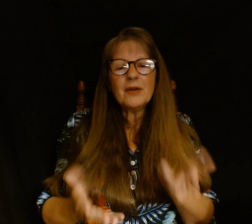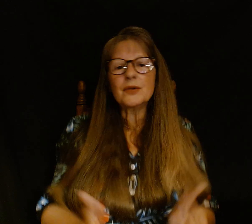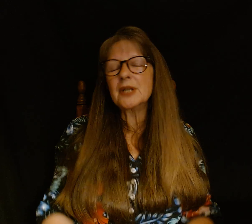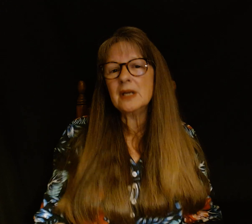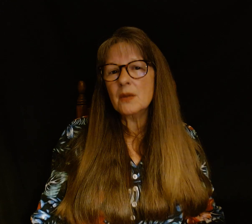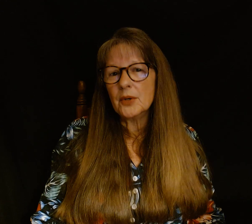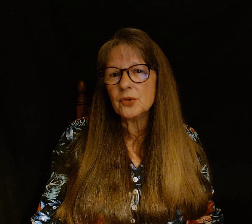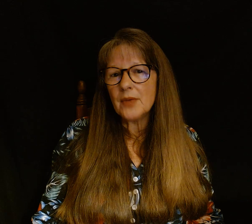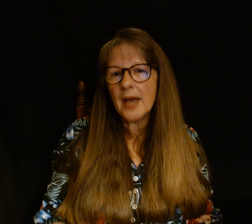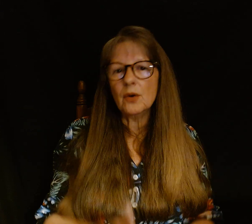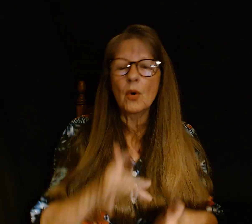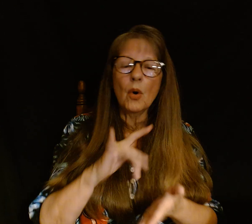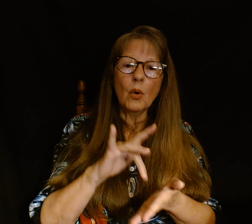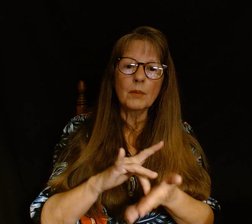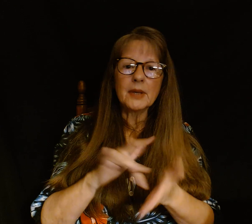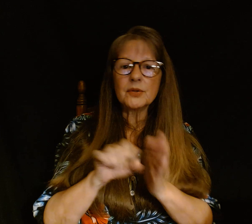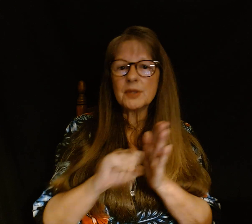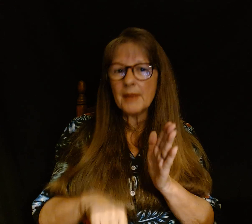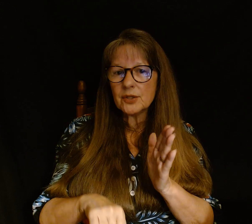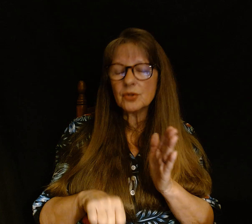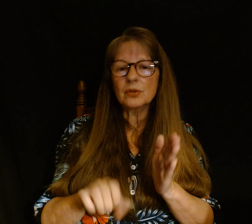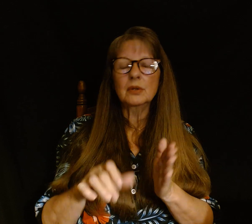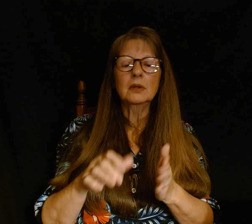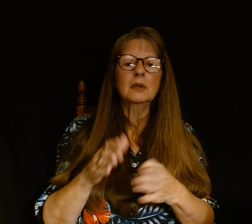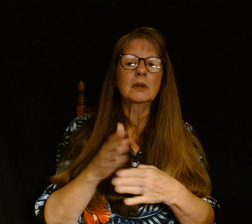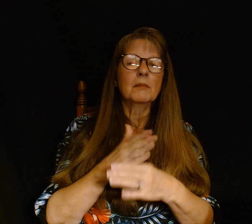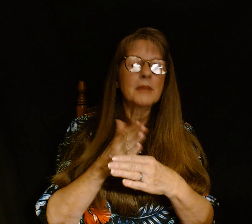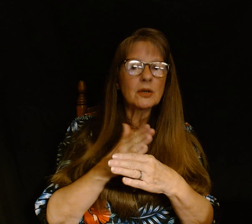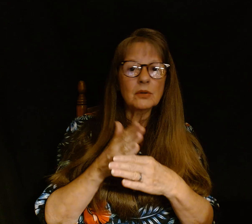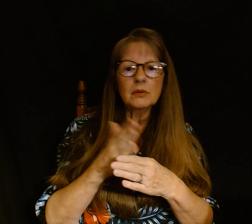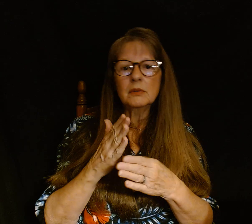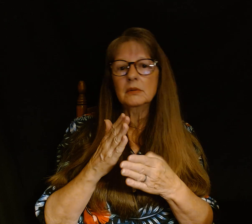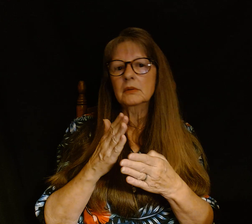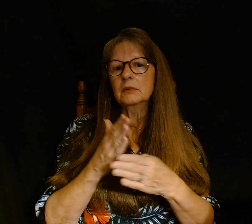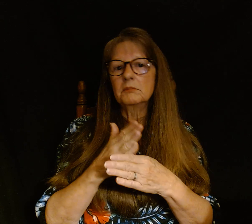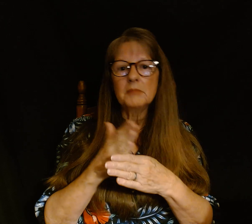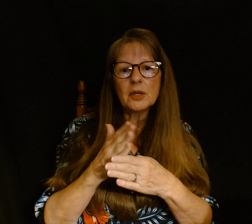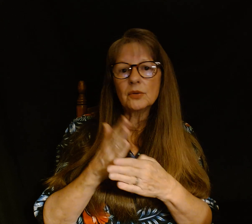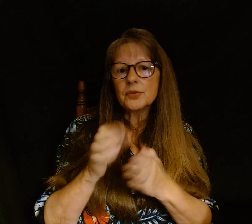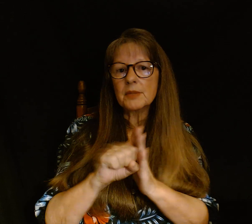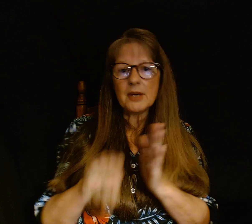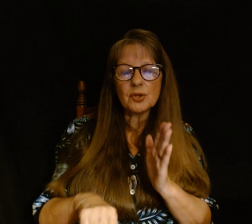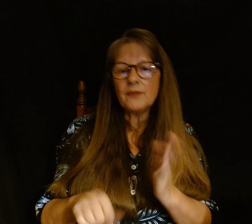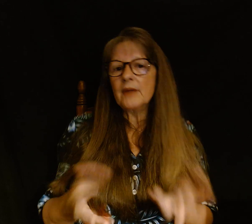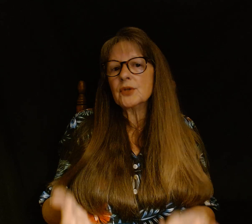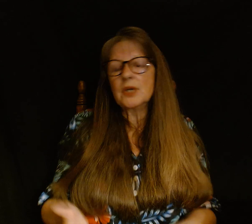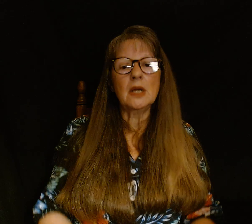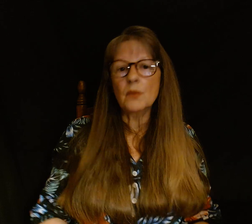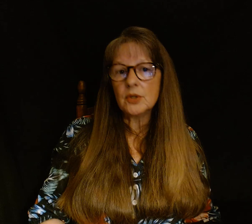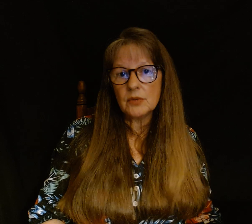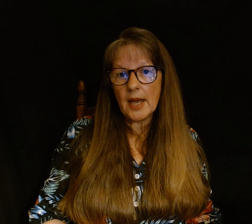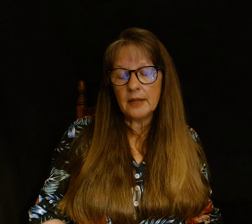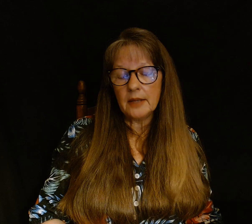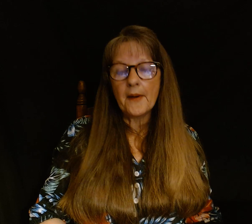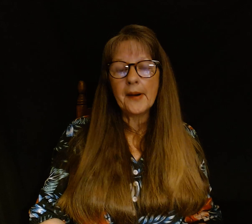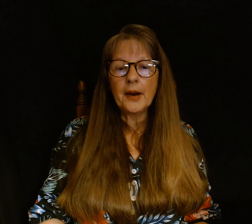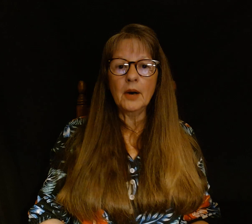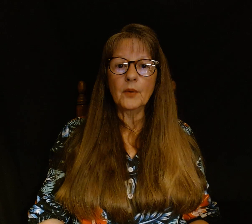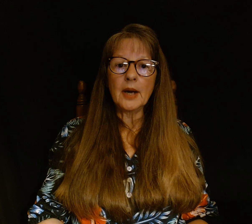seen anyone do that. Or middle semester. Middle semester. I've never seen anyone do that where I